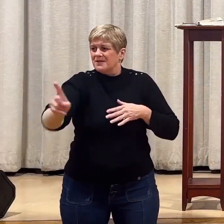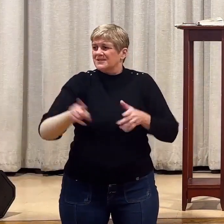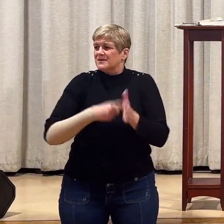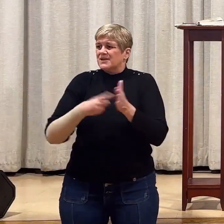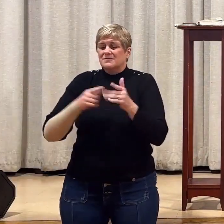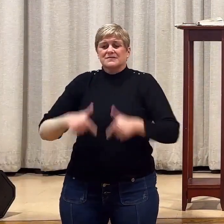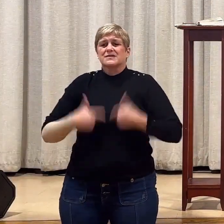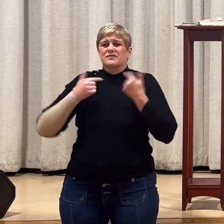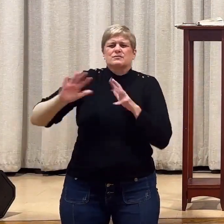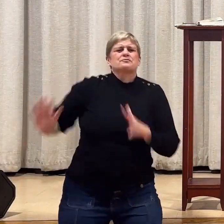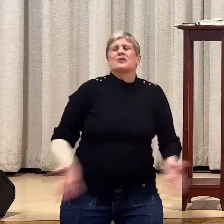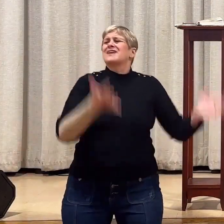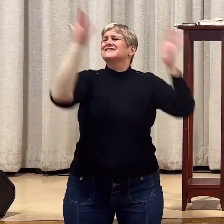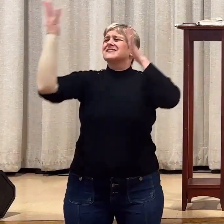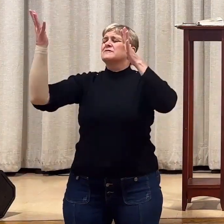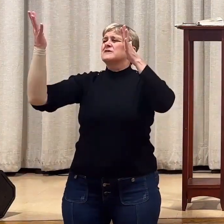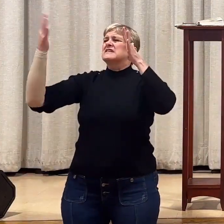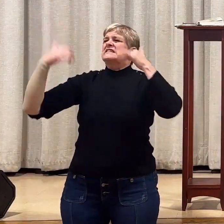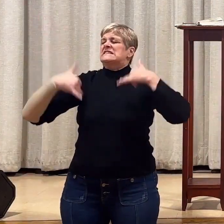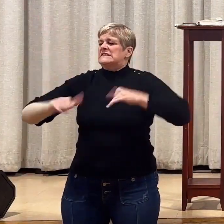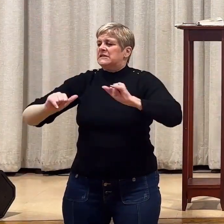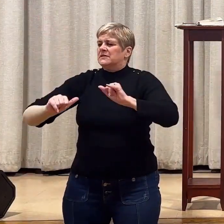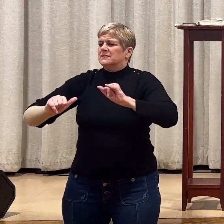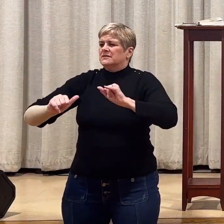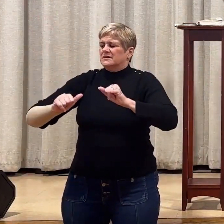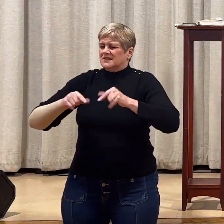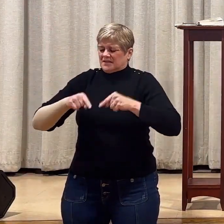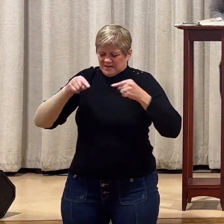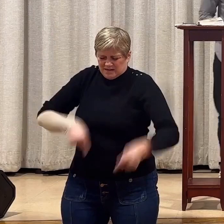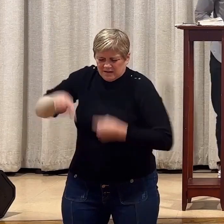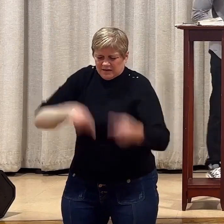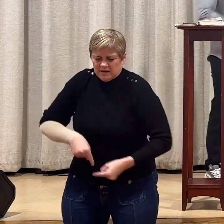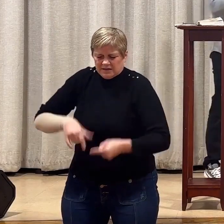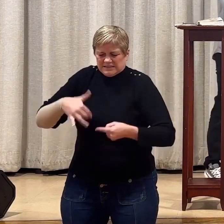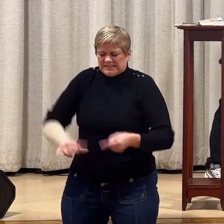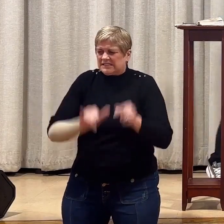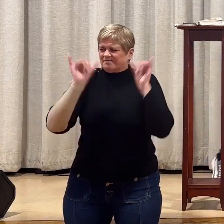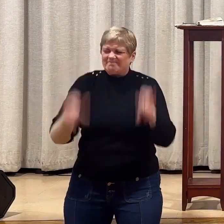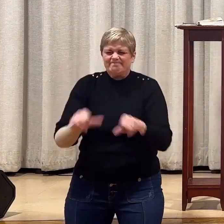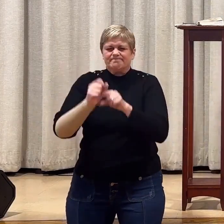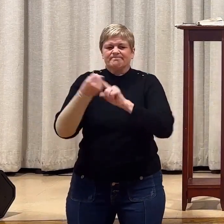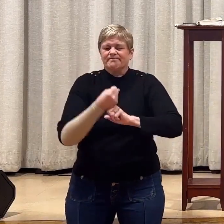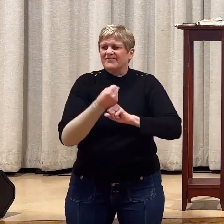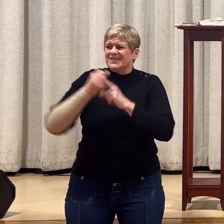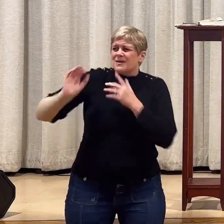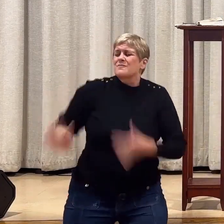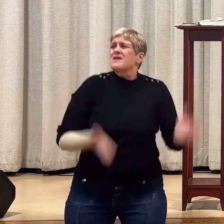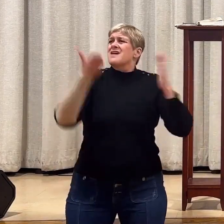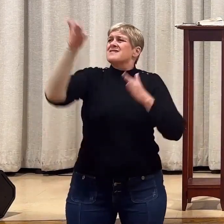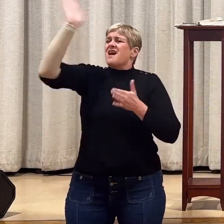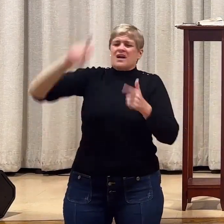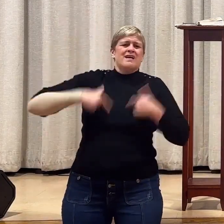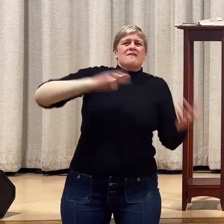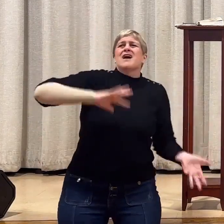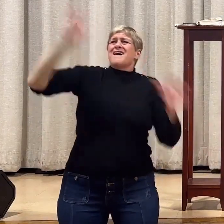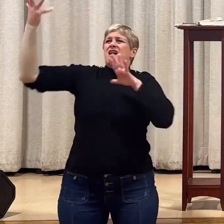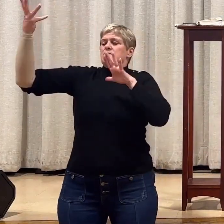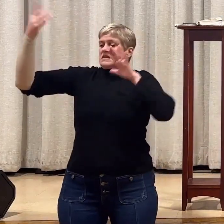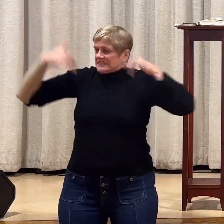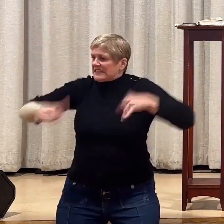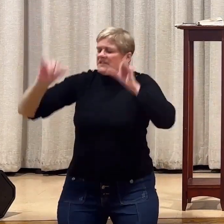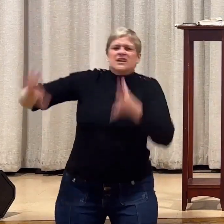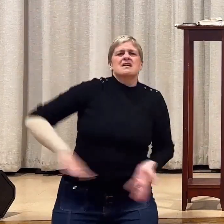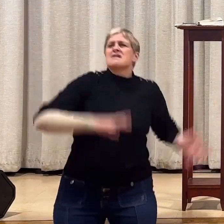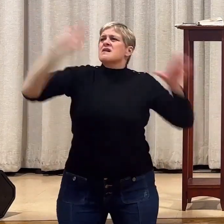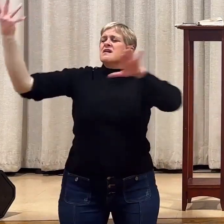you praise God and the chains don't fall off. You stay in the circumstance. Sometimes you praise God in the storm and the storm stays